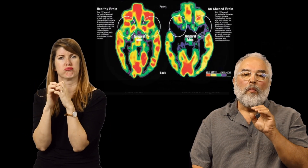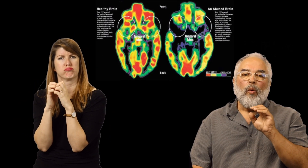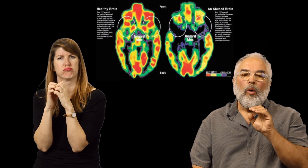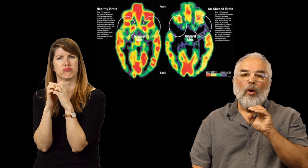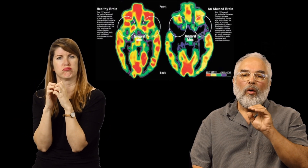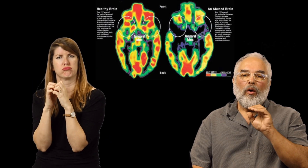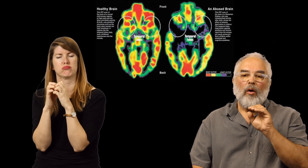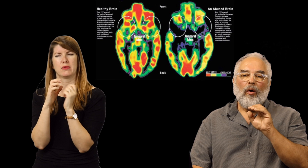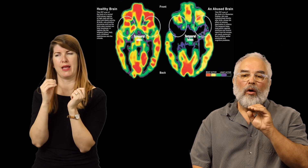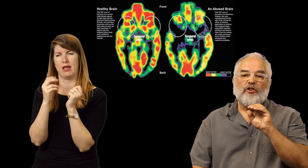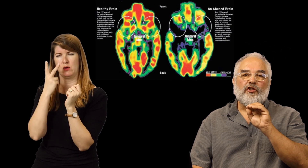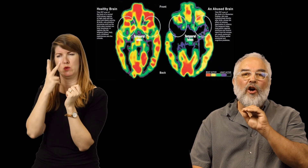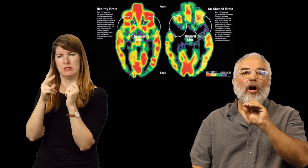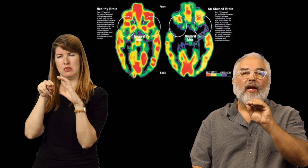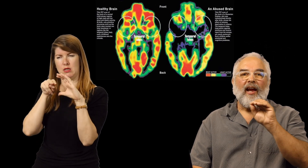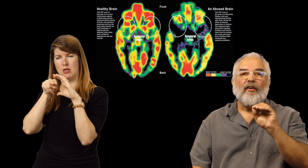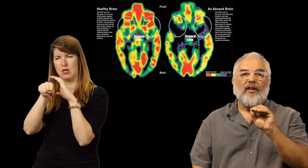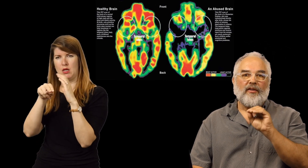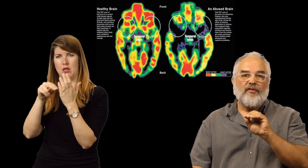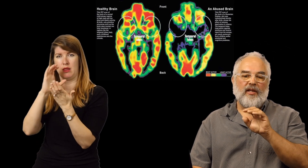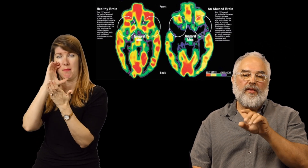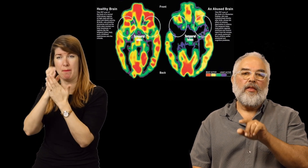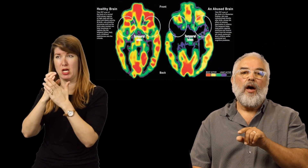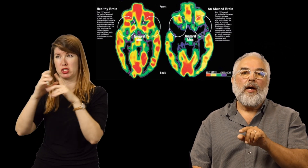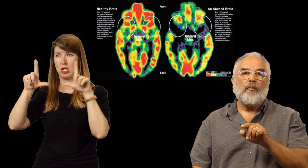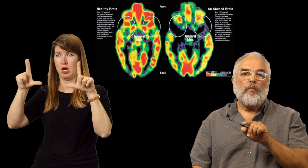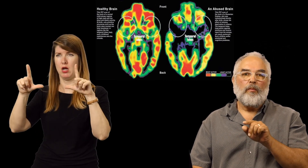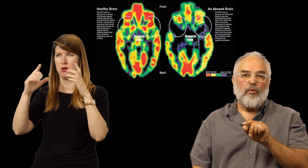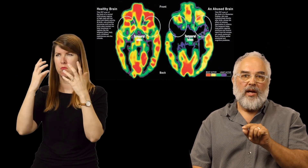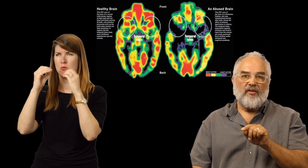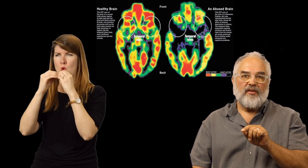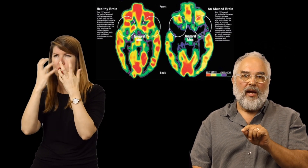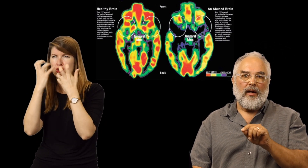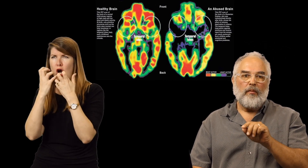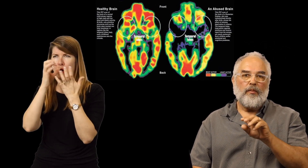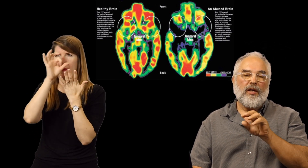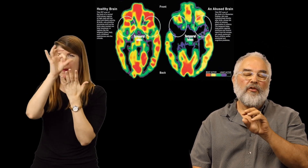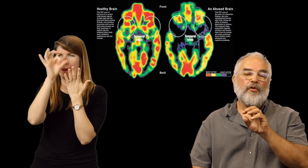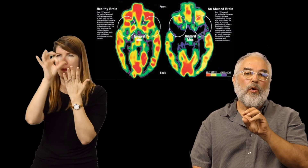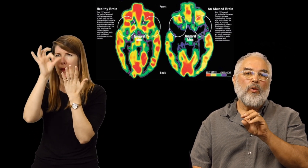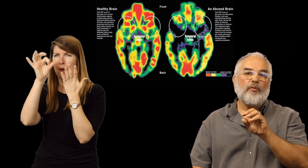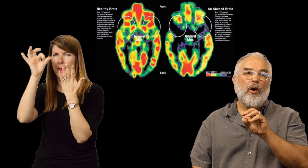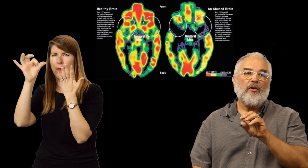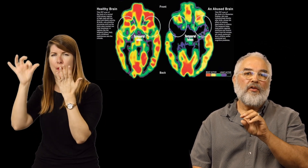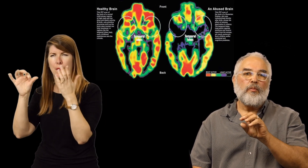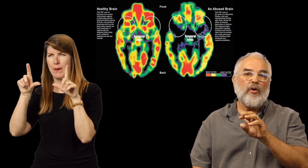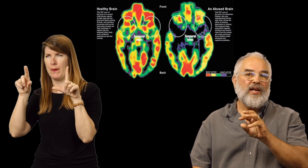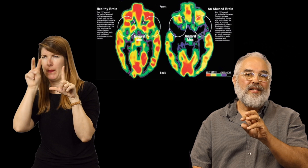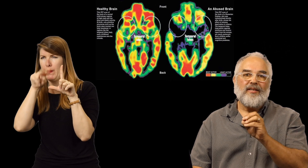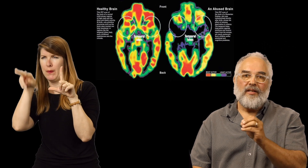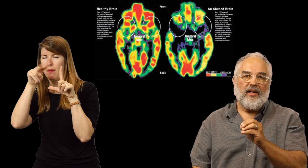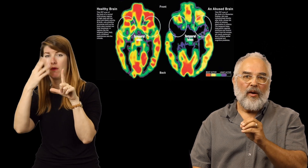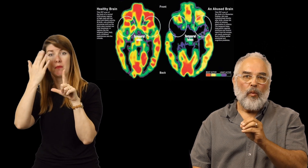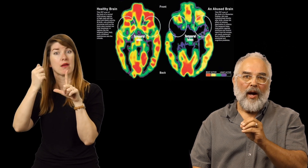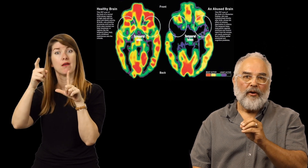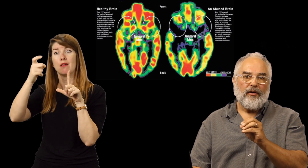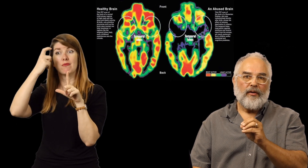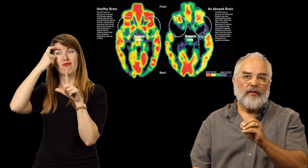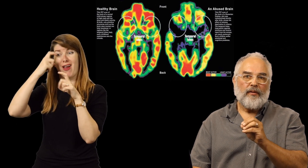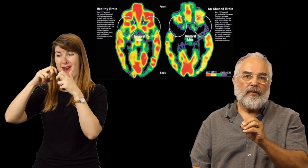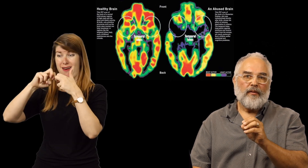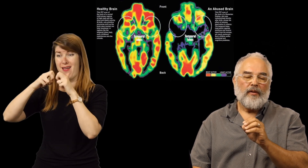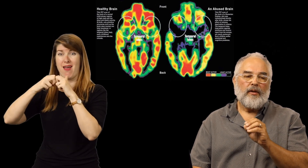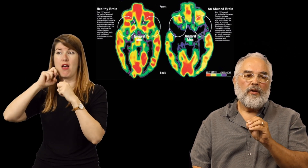And there are more dark areas in that brain scan because those parts of the brain didn't get